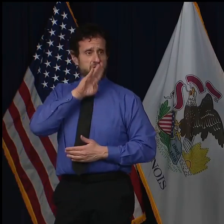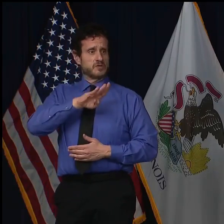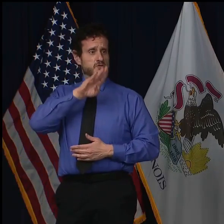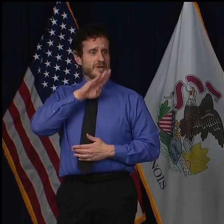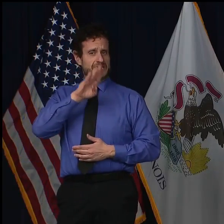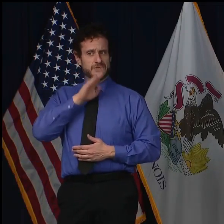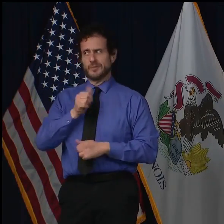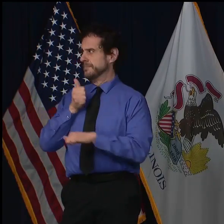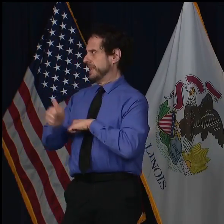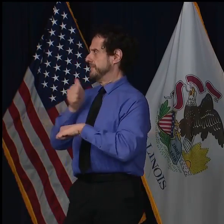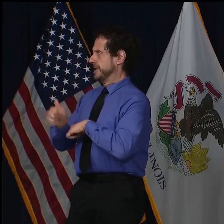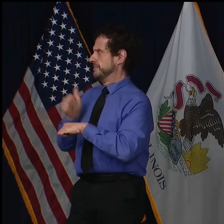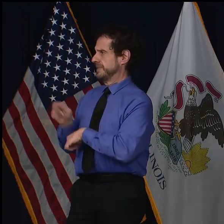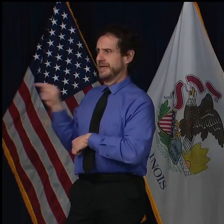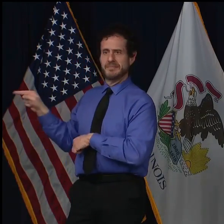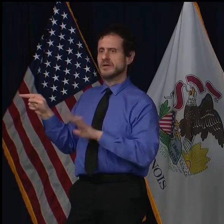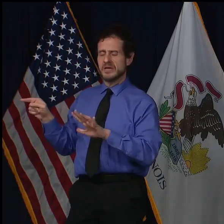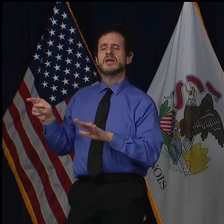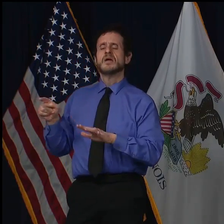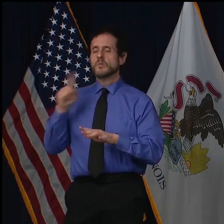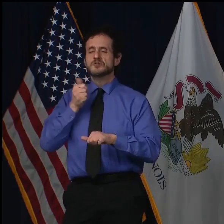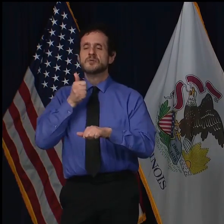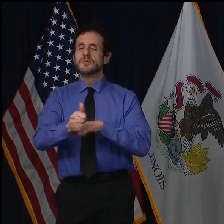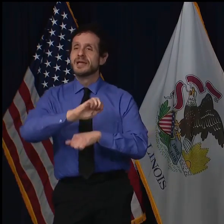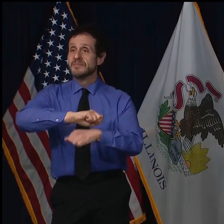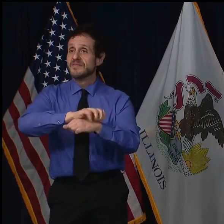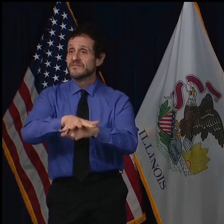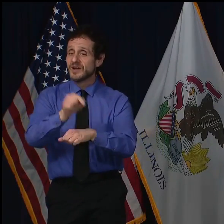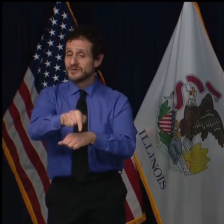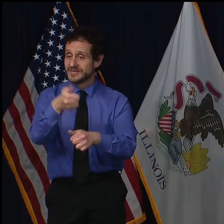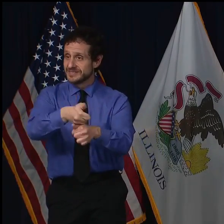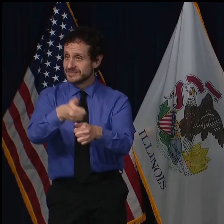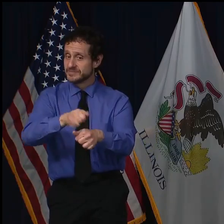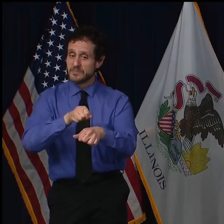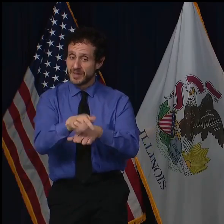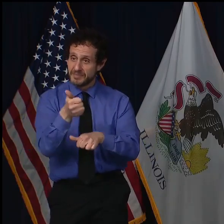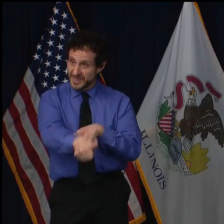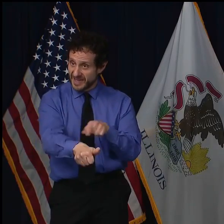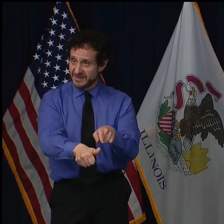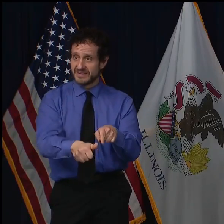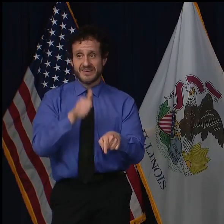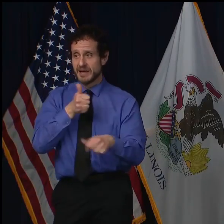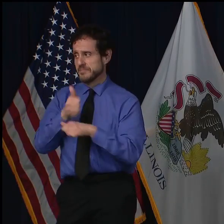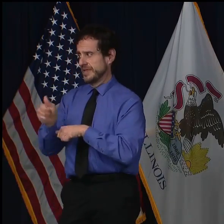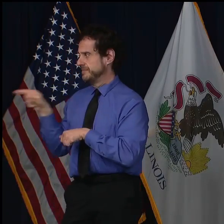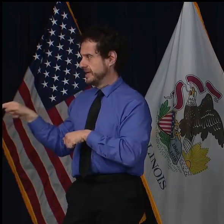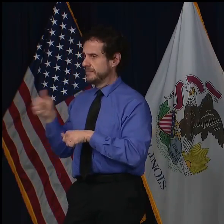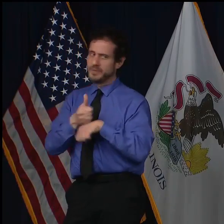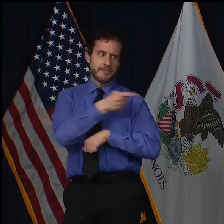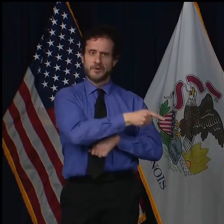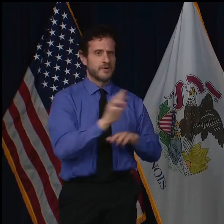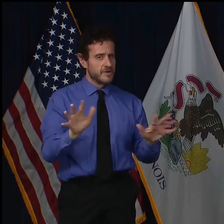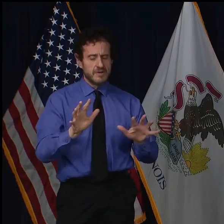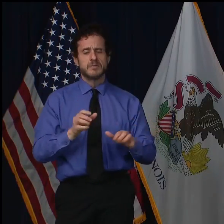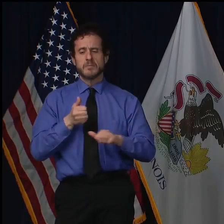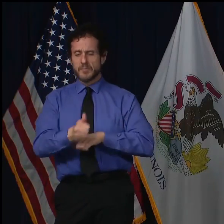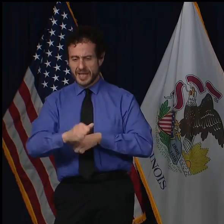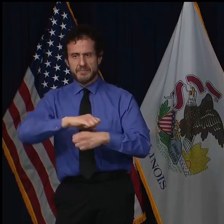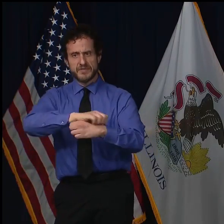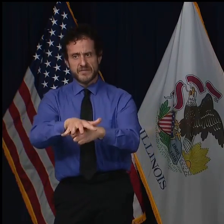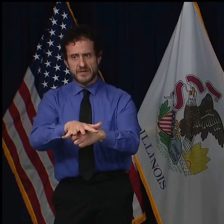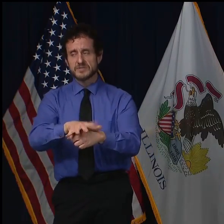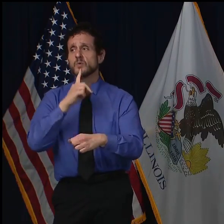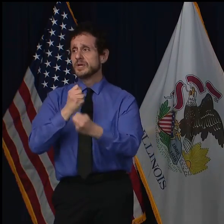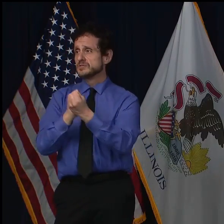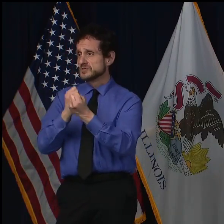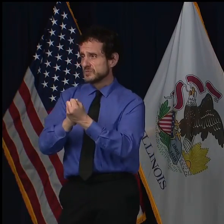wrong entities. We should be sending it towards the virus, and then we should all see how we can support ways to find